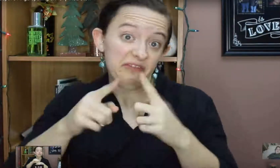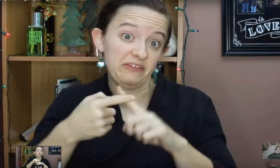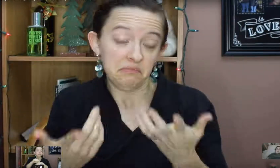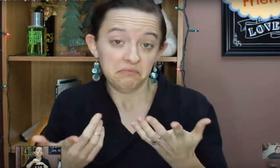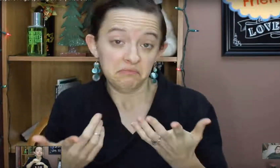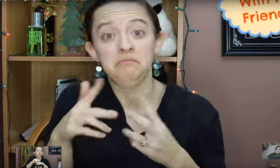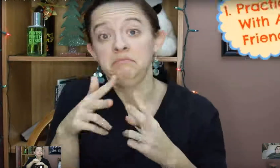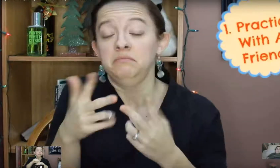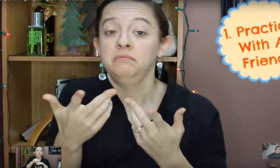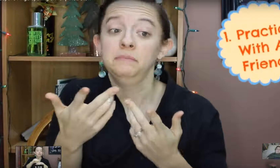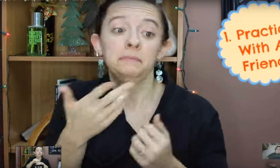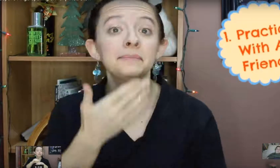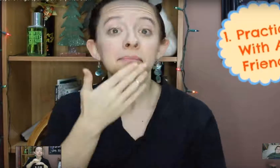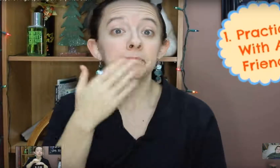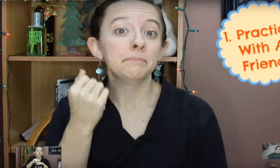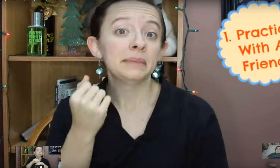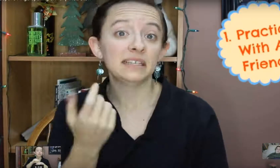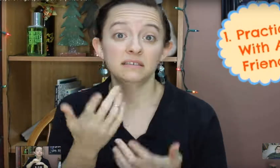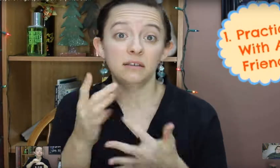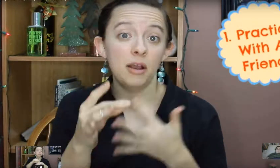The first one being practice with a friend.